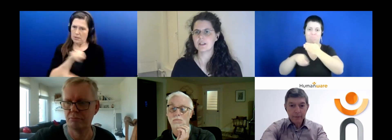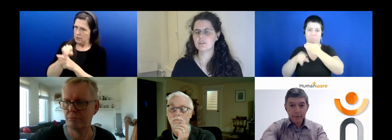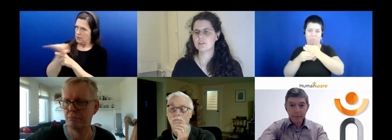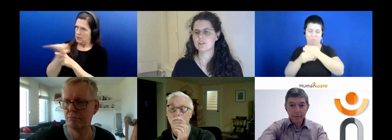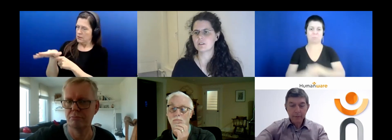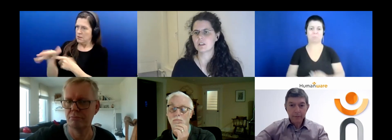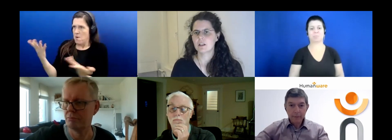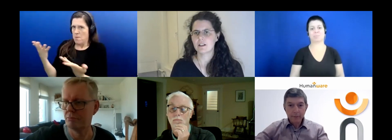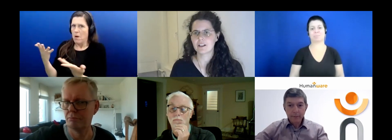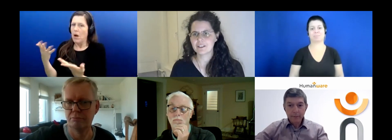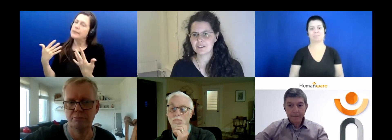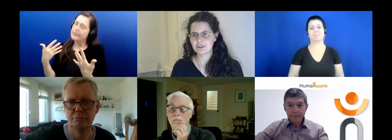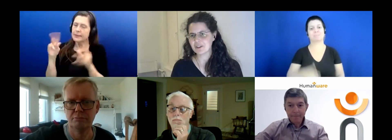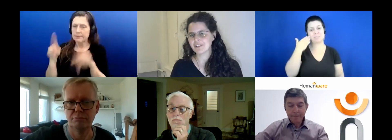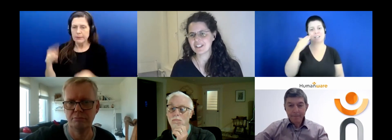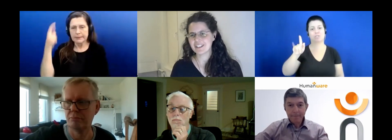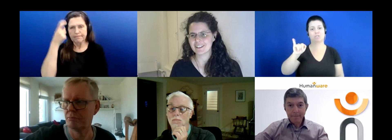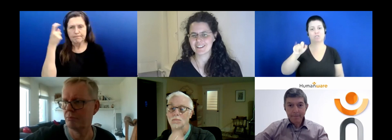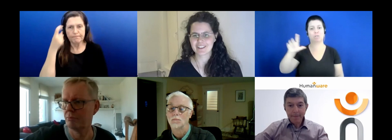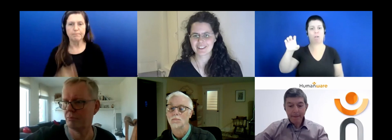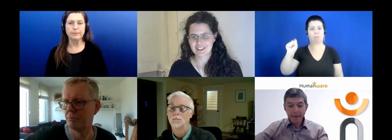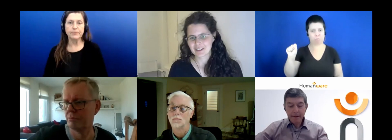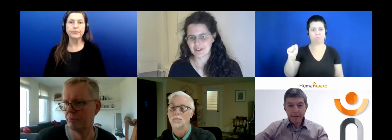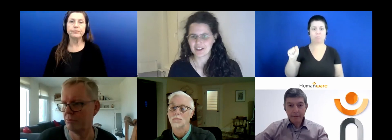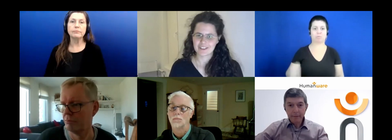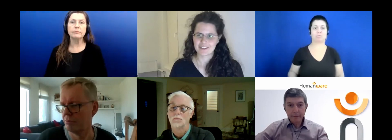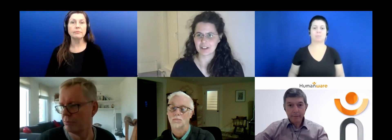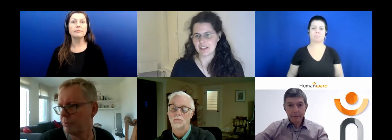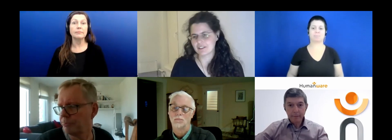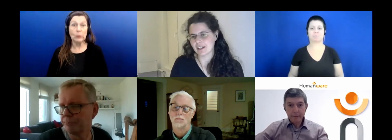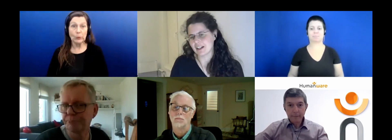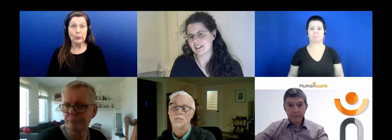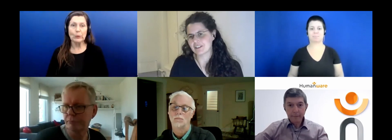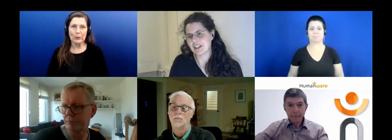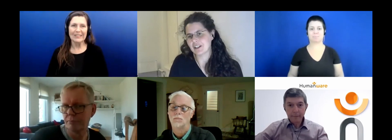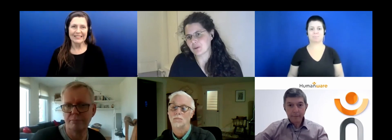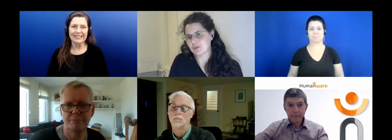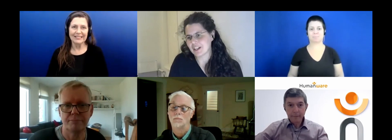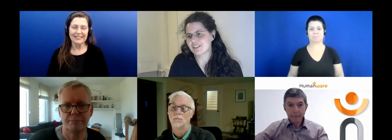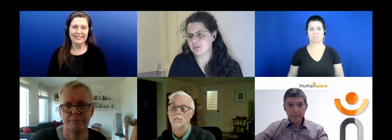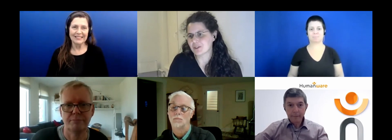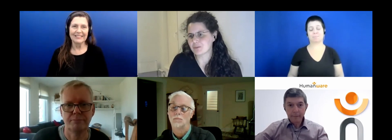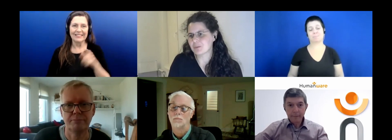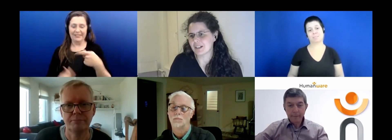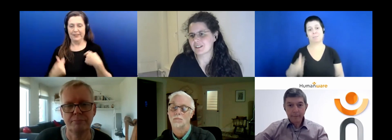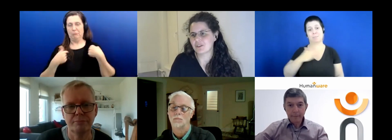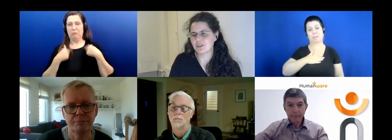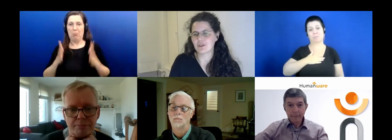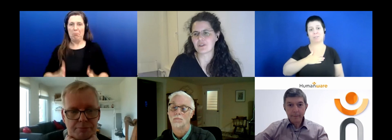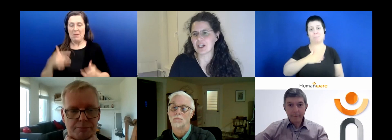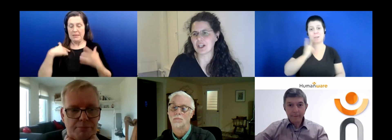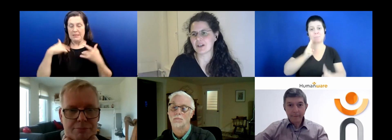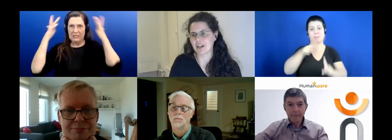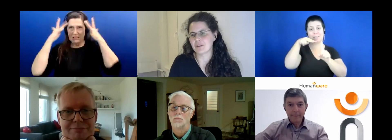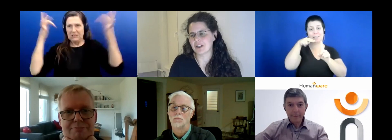Yeah, thank you, Gilles. This is something really, well, at least I can say from a scientist perspective, you don't